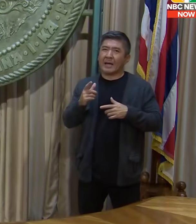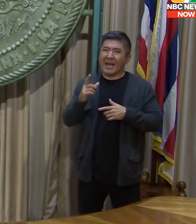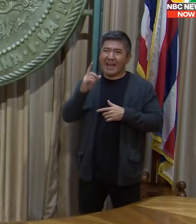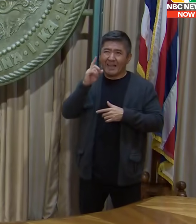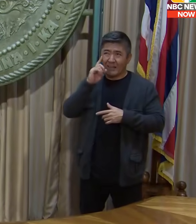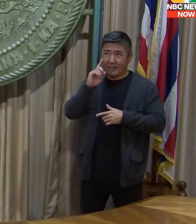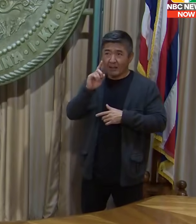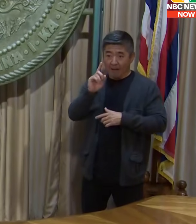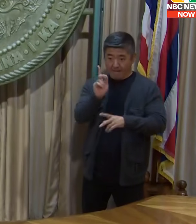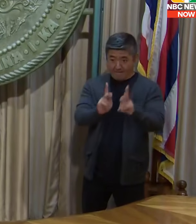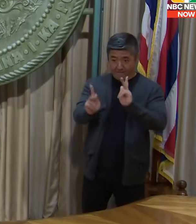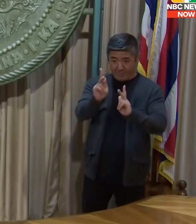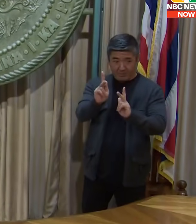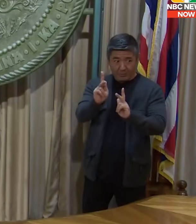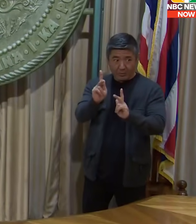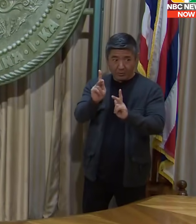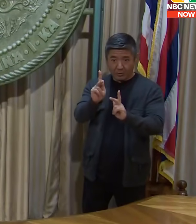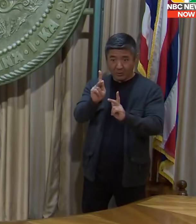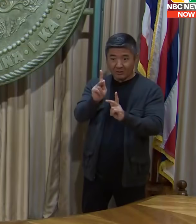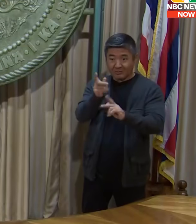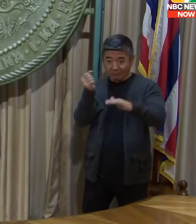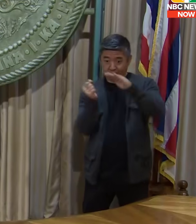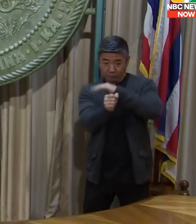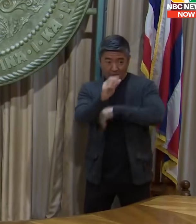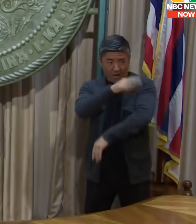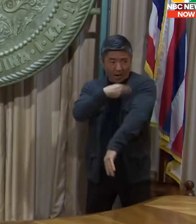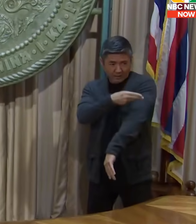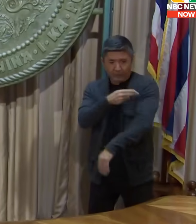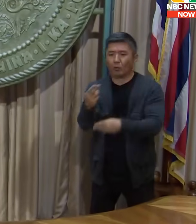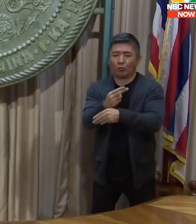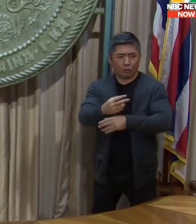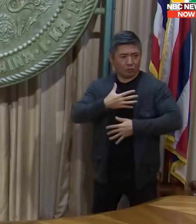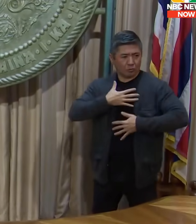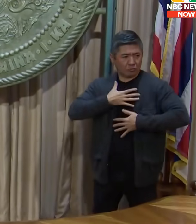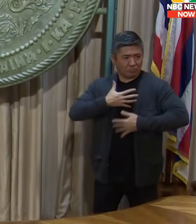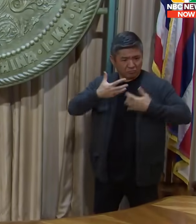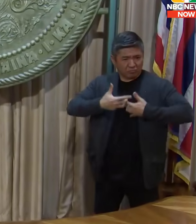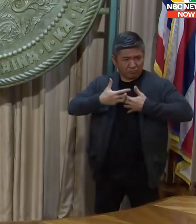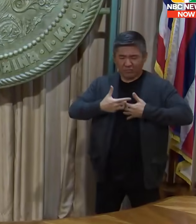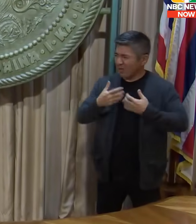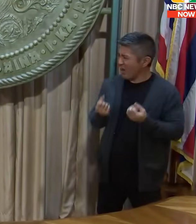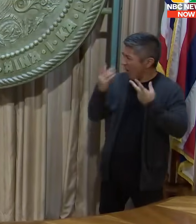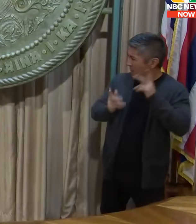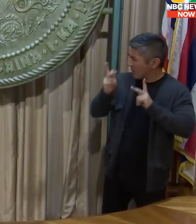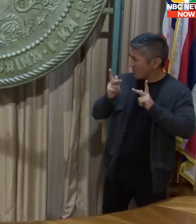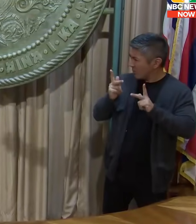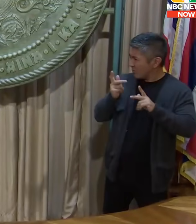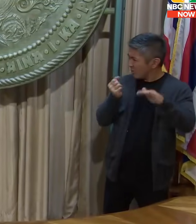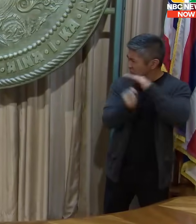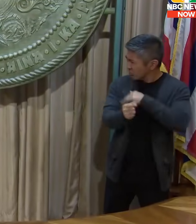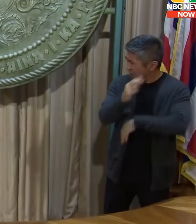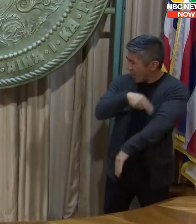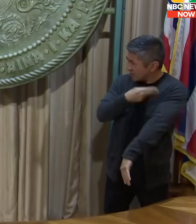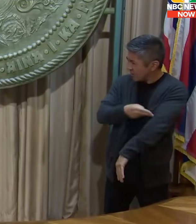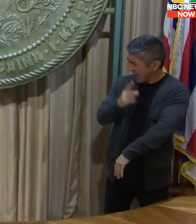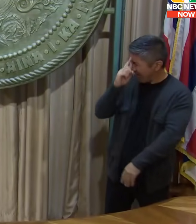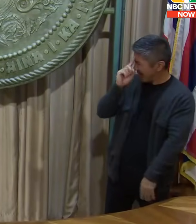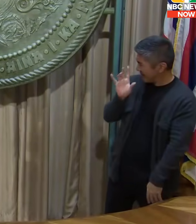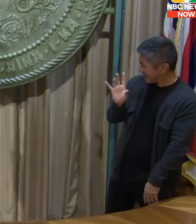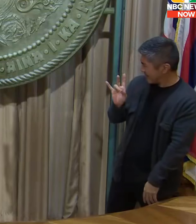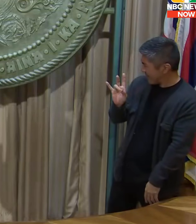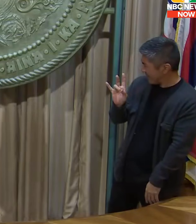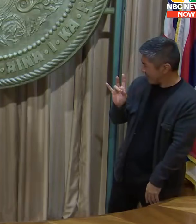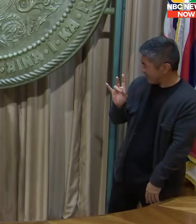who are hospitalized are going to be with ventilators, and I believe the number hospitalized is in the order of about 7 at this point in time, but LG might have